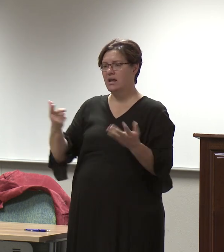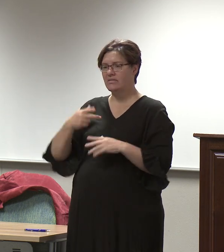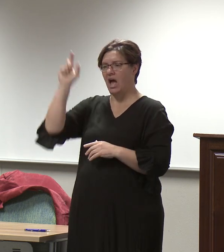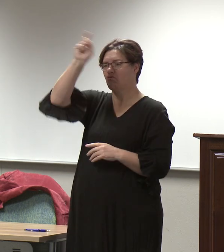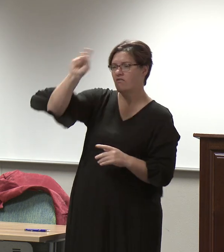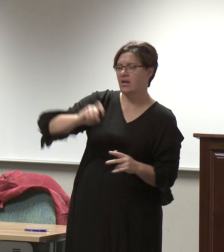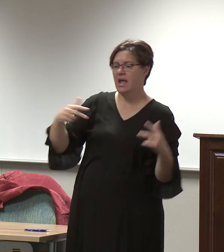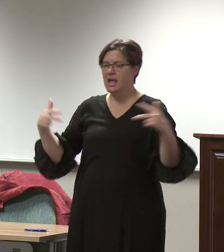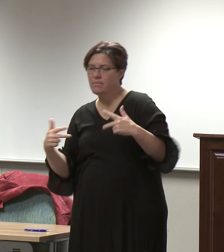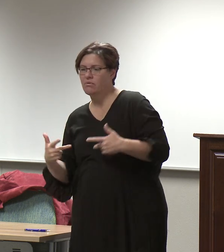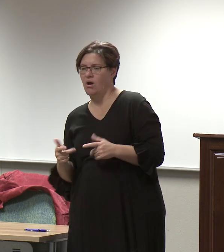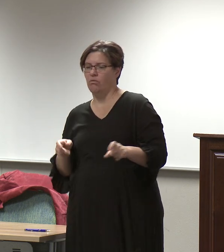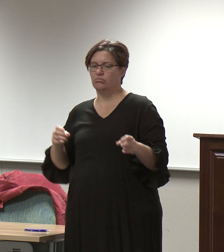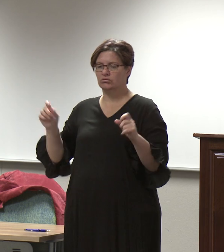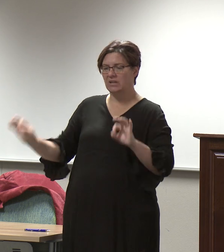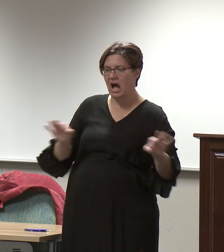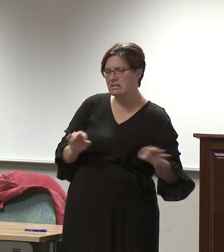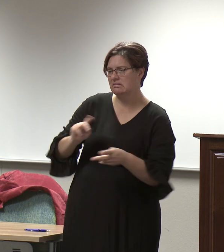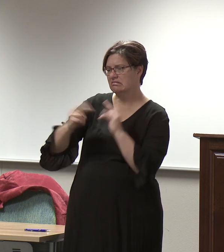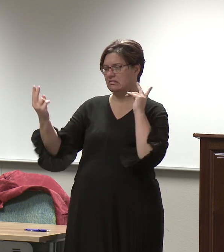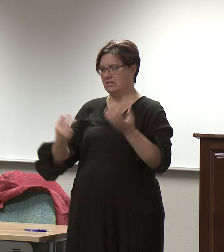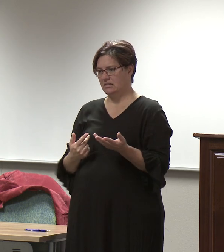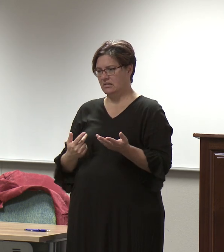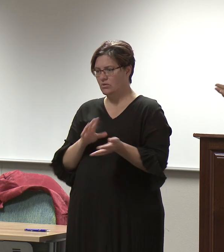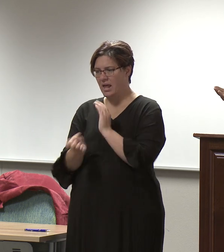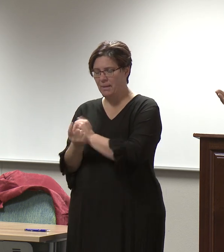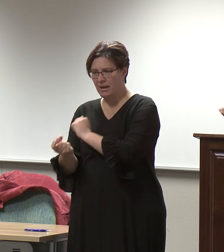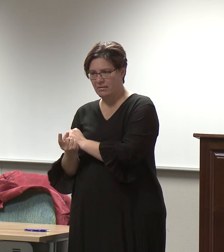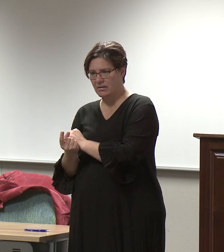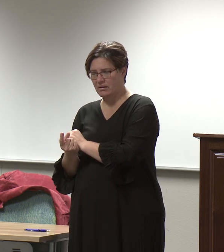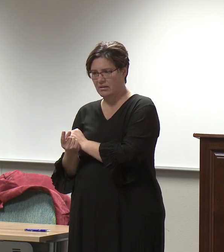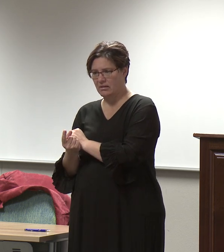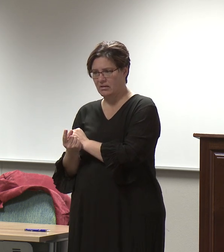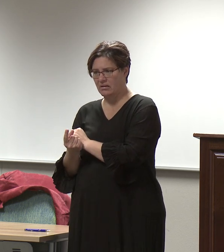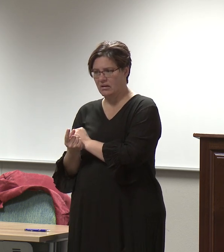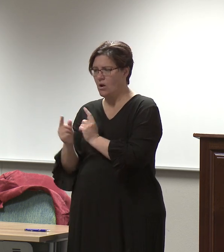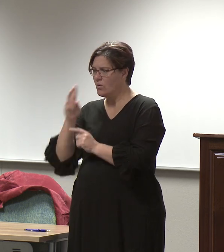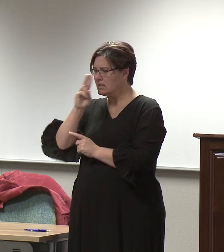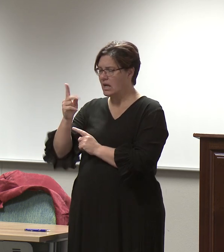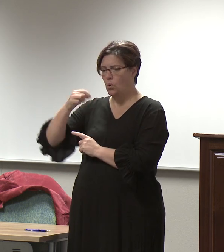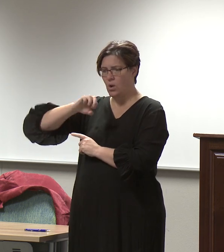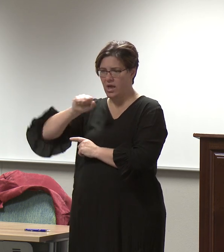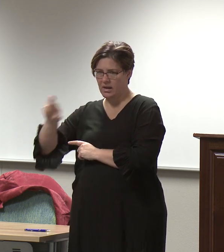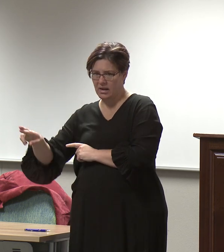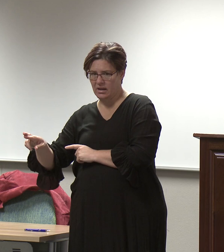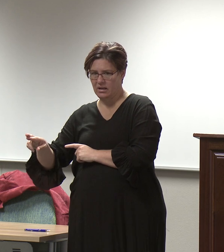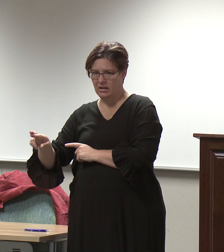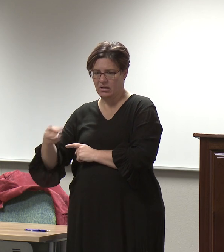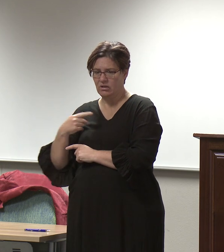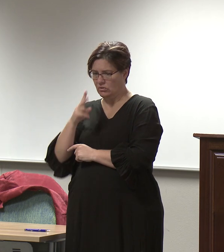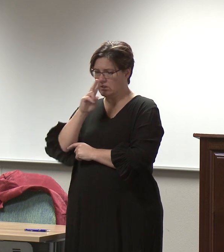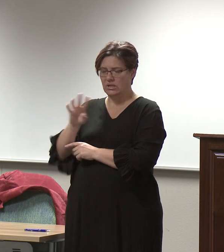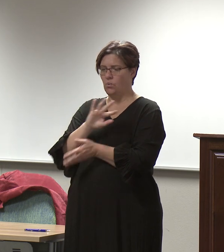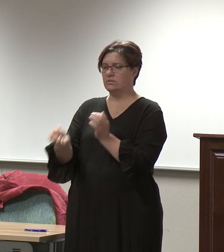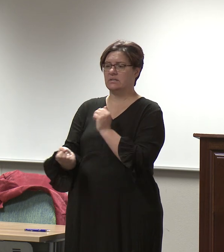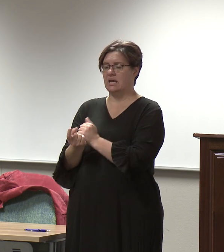the hip-hop, the breakdance, all these things that are happening, the queer art that we saw, and I'm anxious to see what is